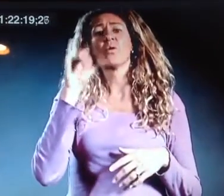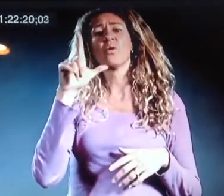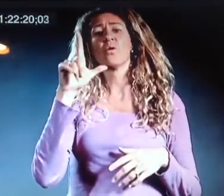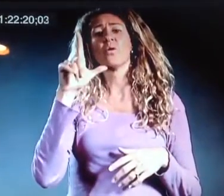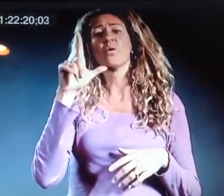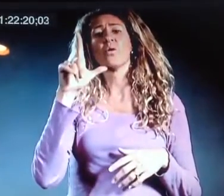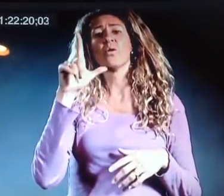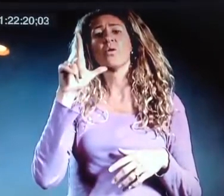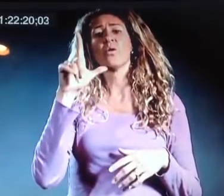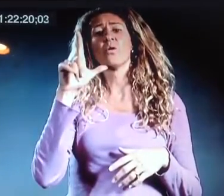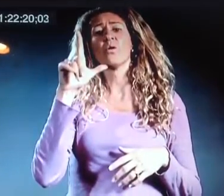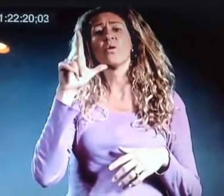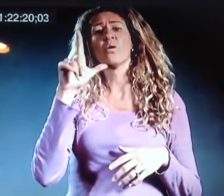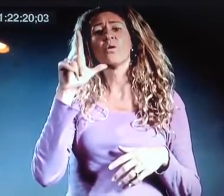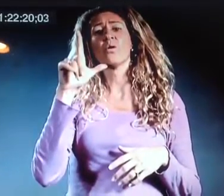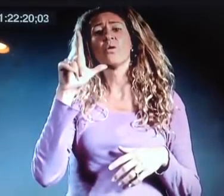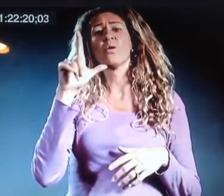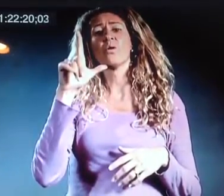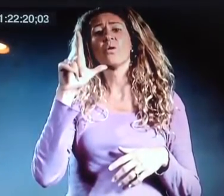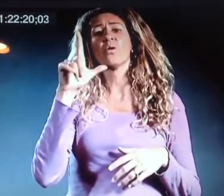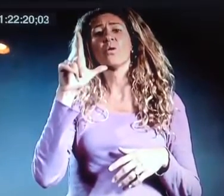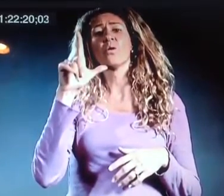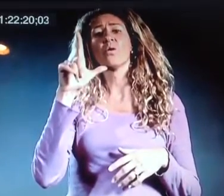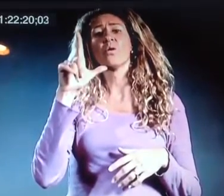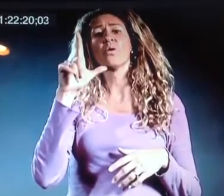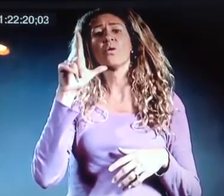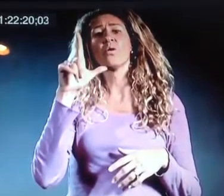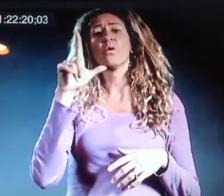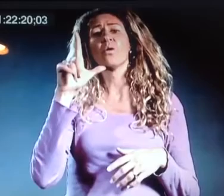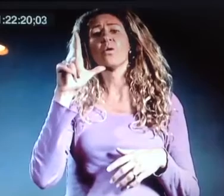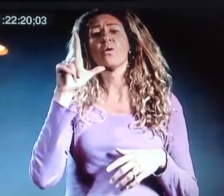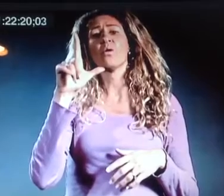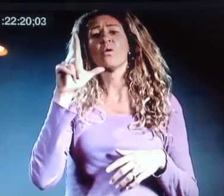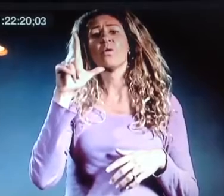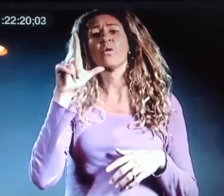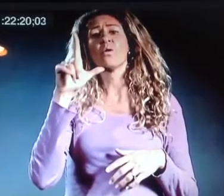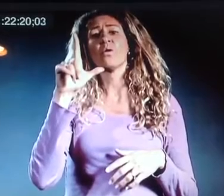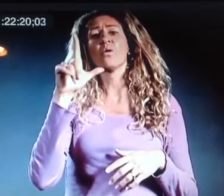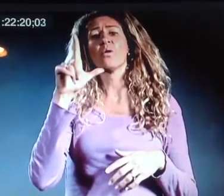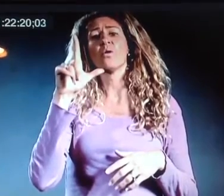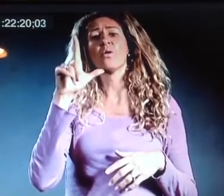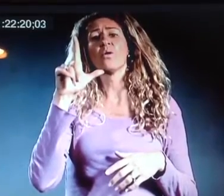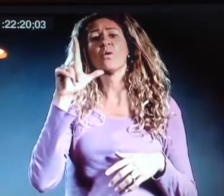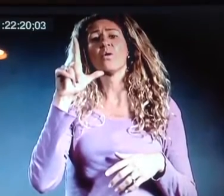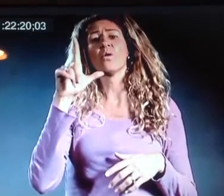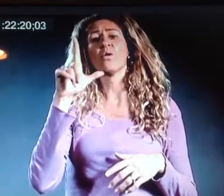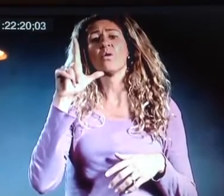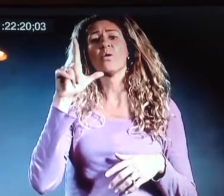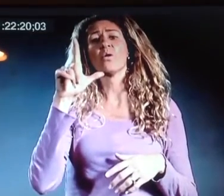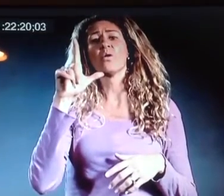Hi, my name is Missy. Again, I want to talk to you about my home backyard.